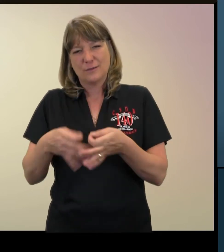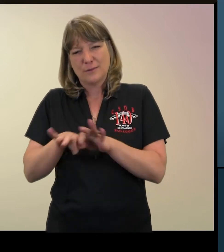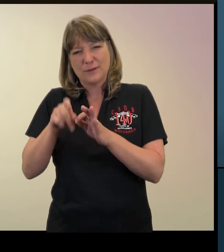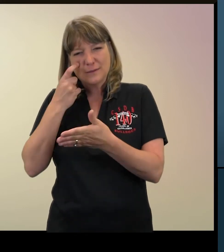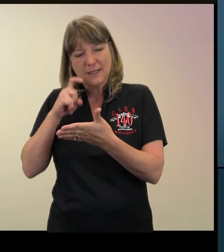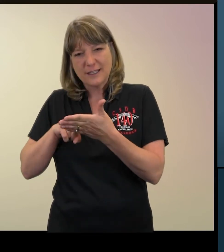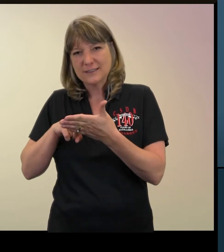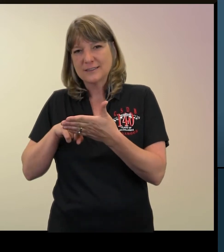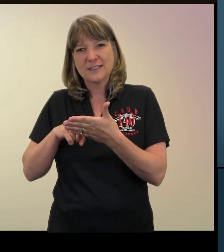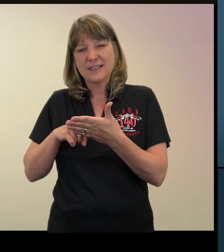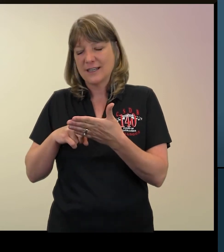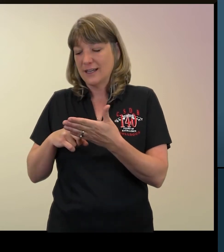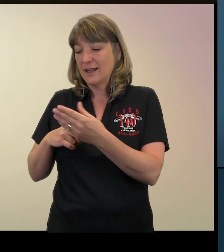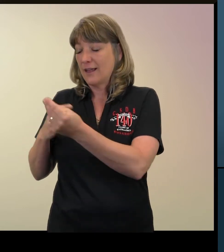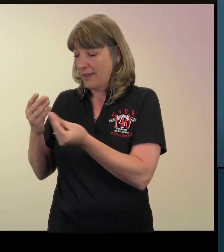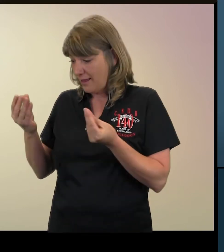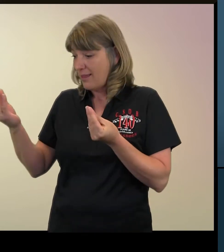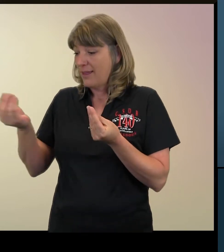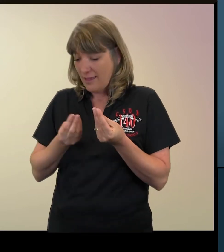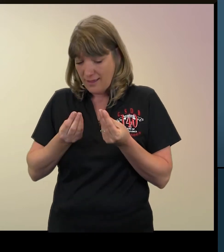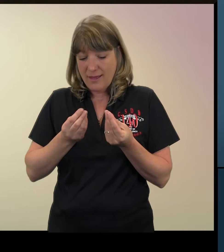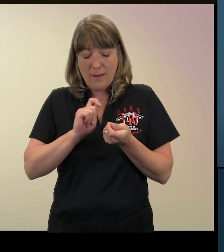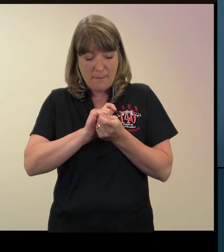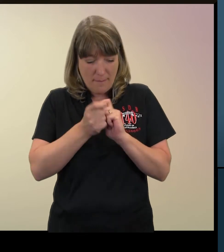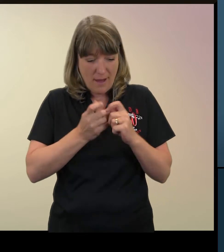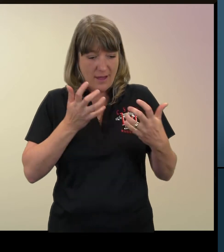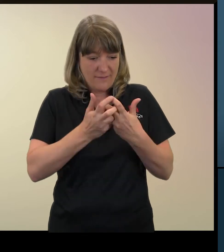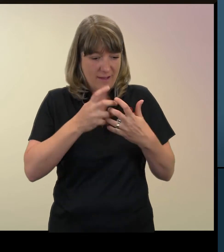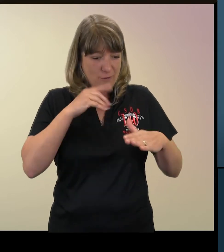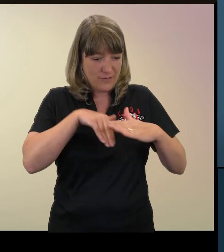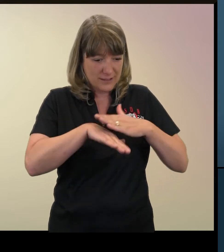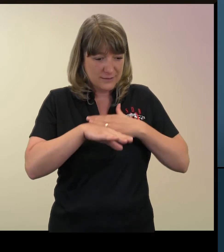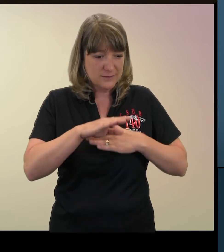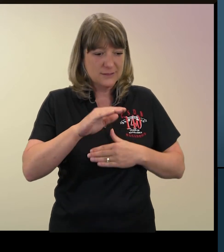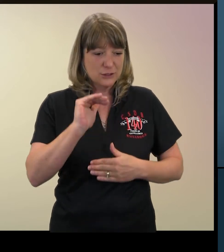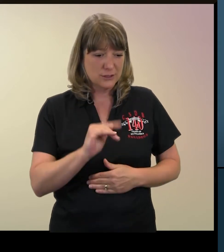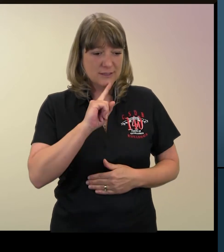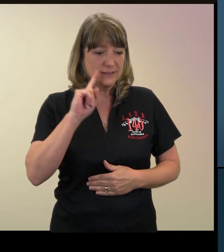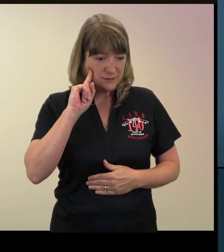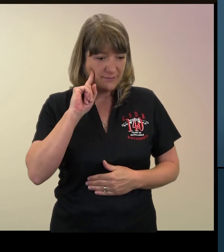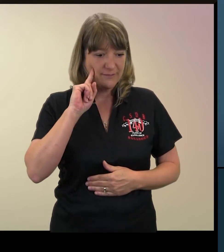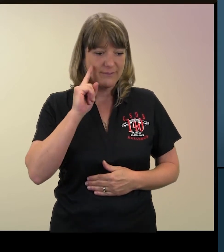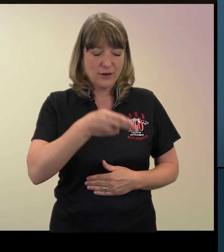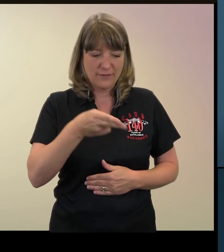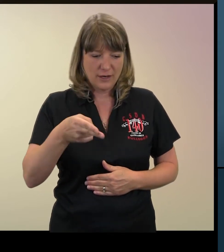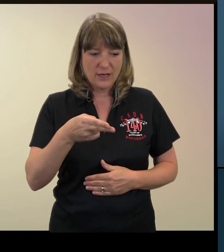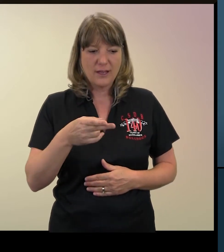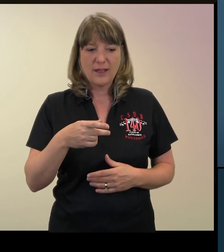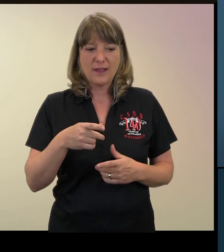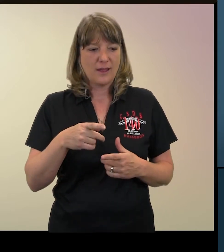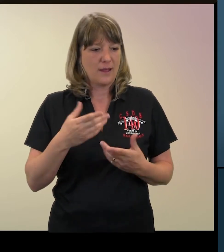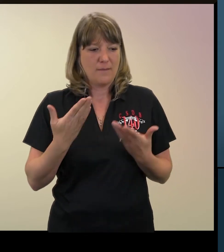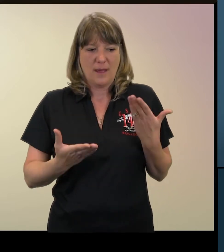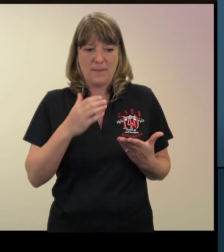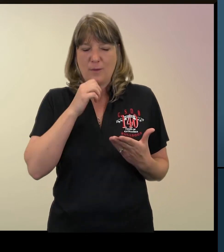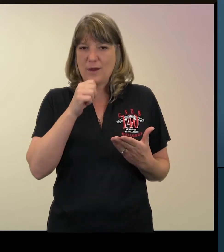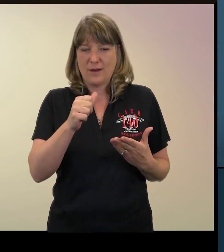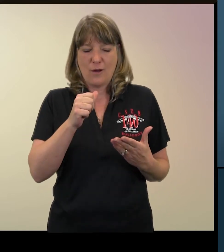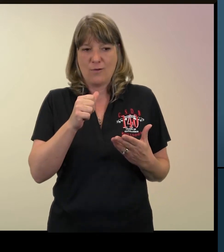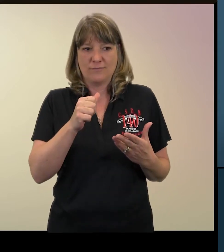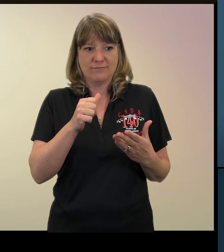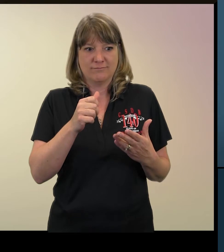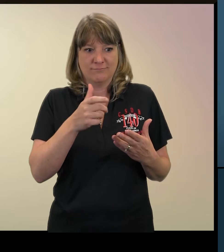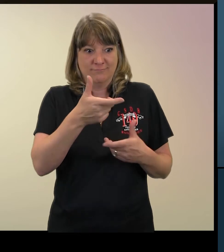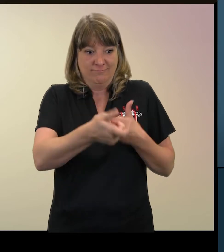It's also important to recognize that even if we modify the tool to make it accessible for children who are deaf and hard of hearing, we may not